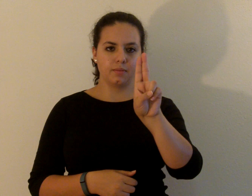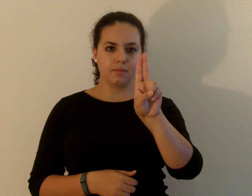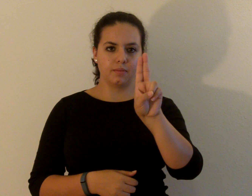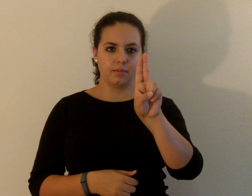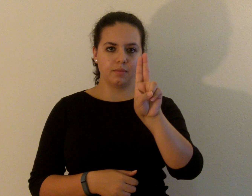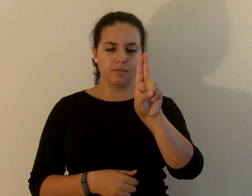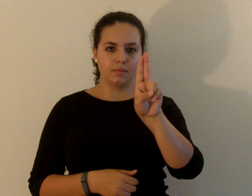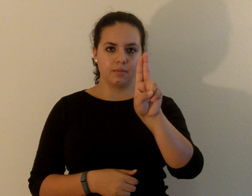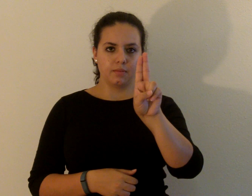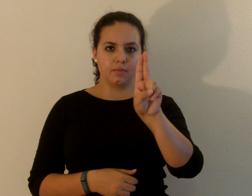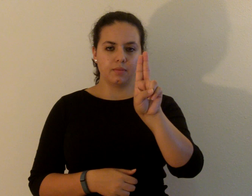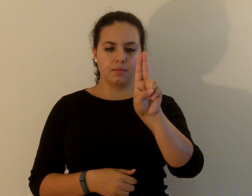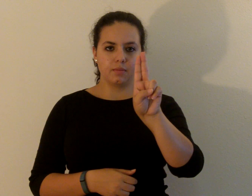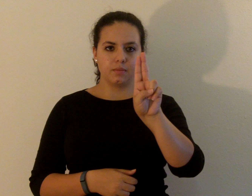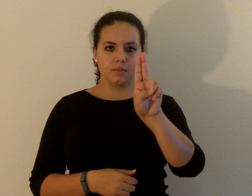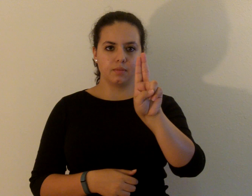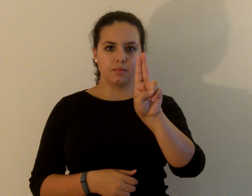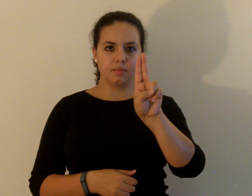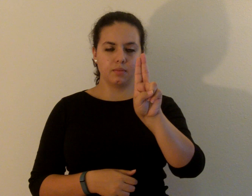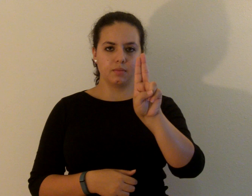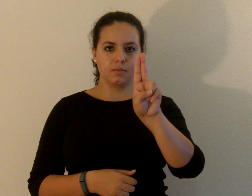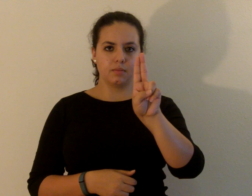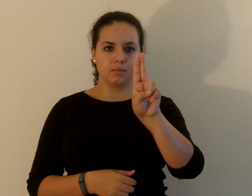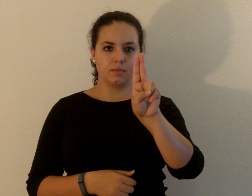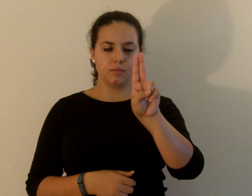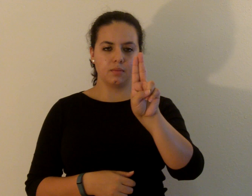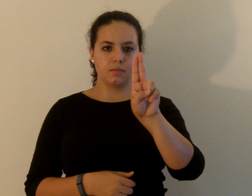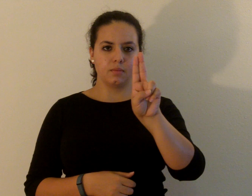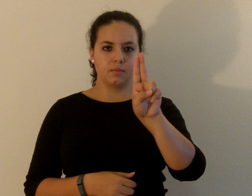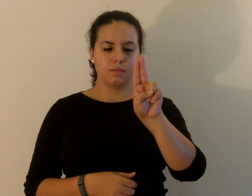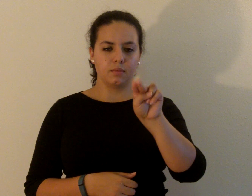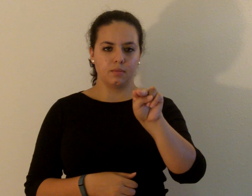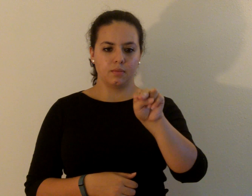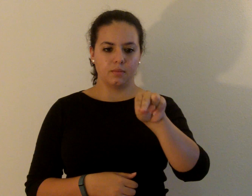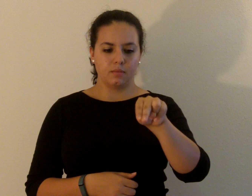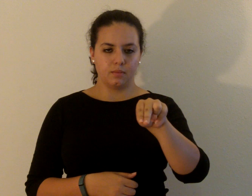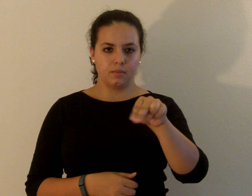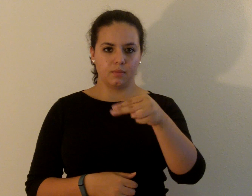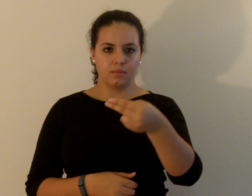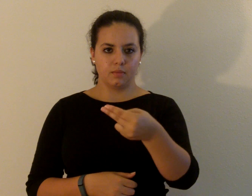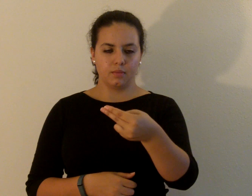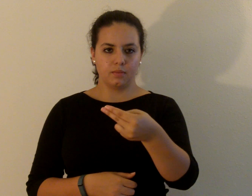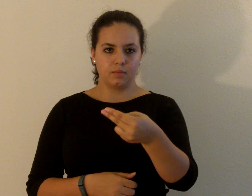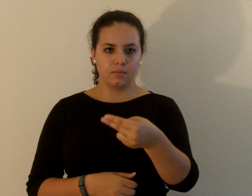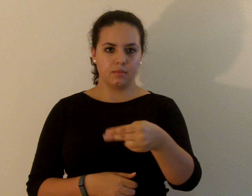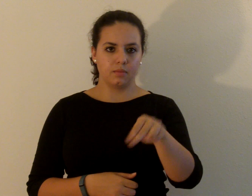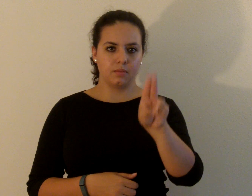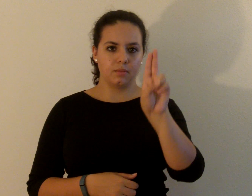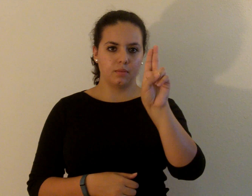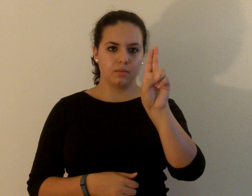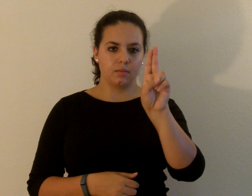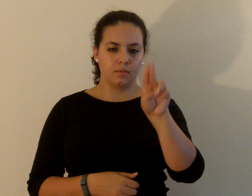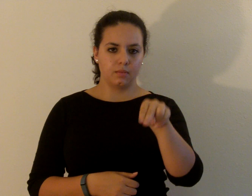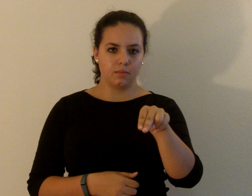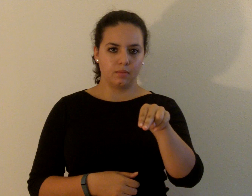So it matters. This would be a good example of your palm orientation. H, U, N, it